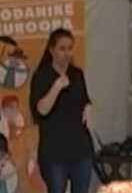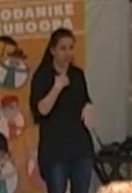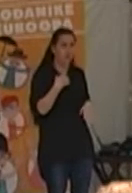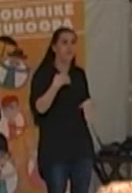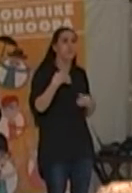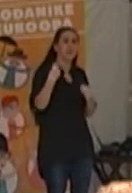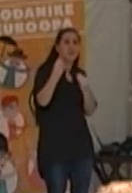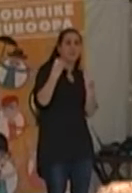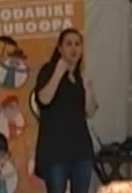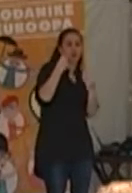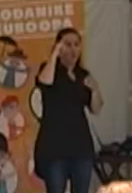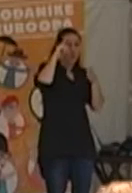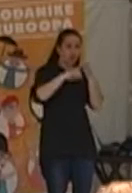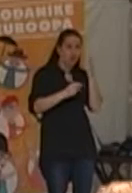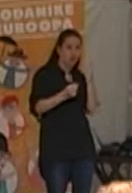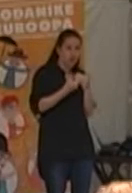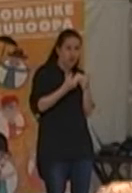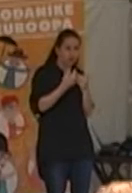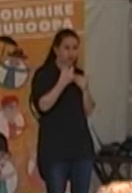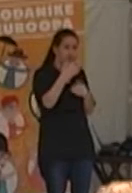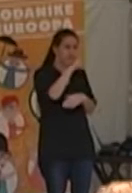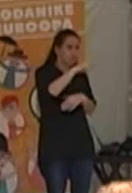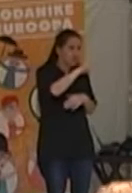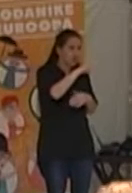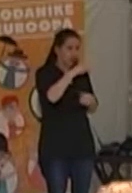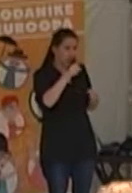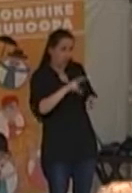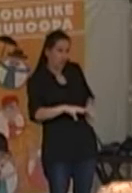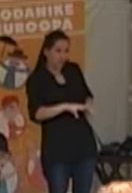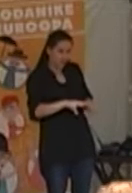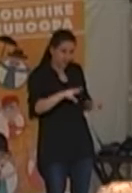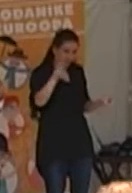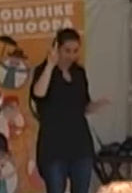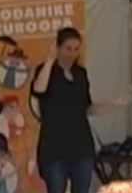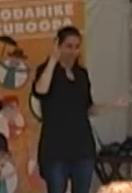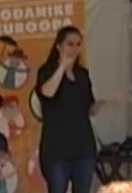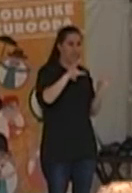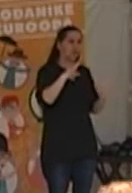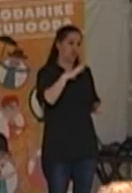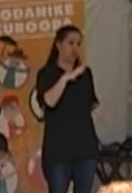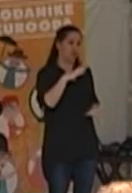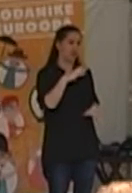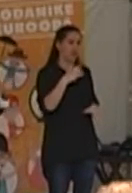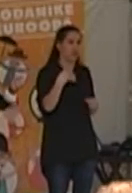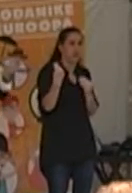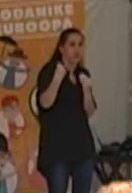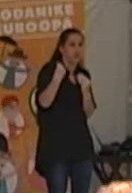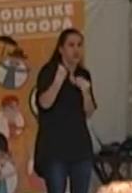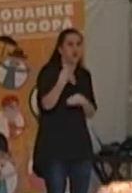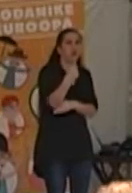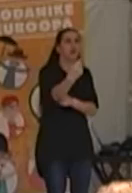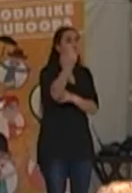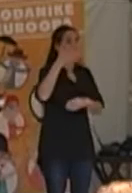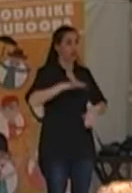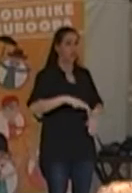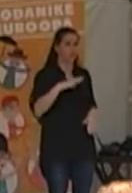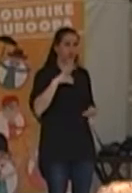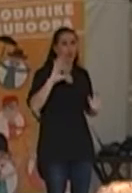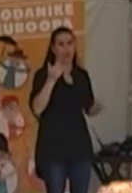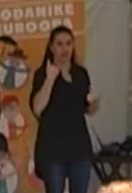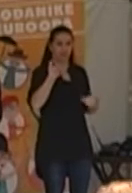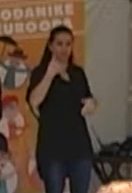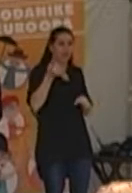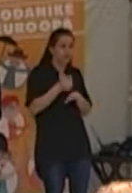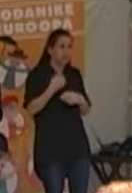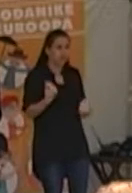There was something called the Stranger Danger Campaign, where you were basically educated to think that, as a child here, I would think any one of you was probably out to